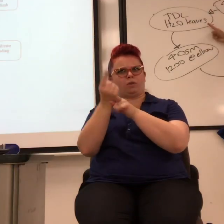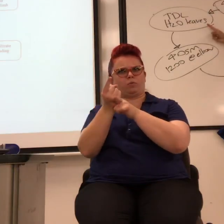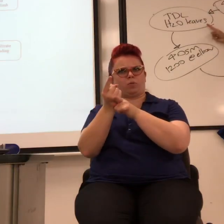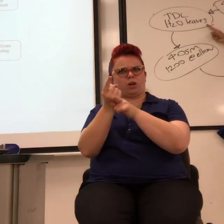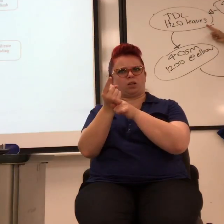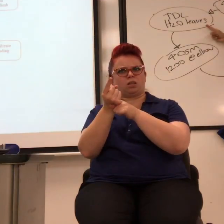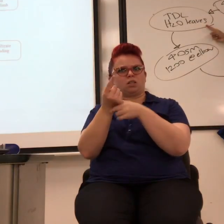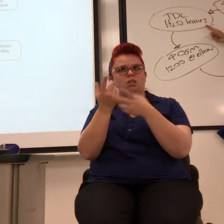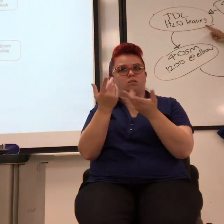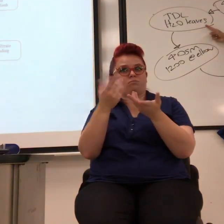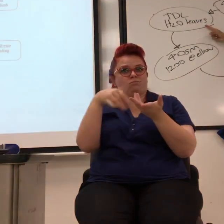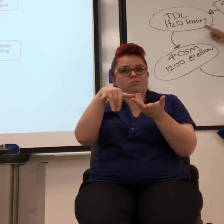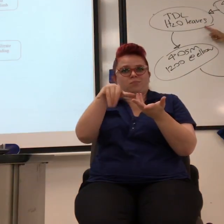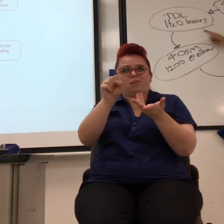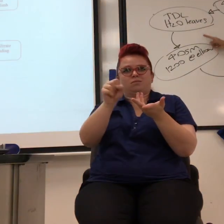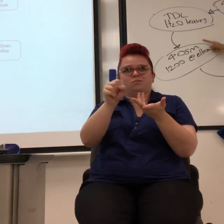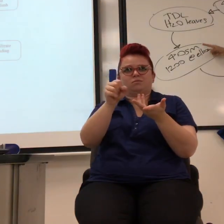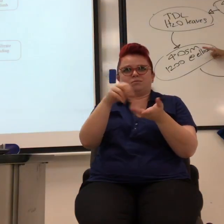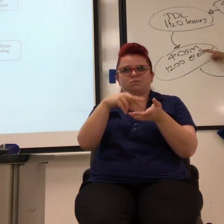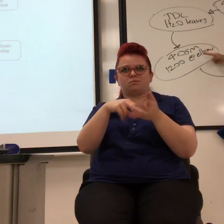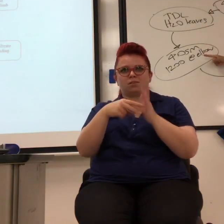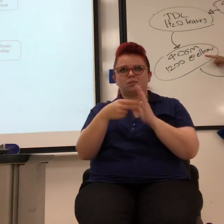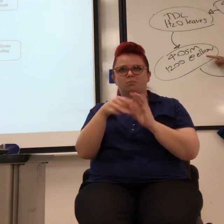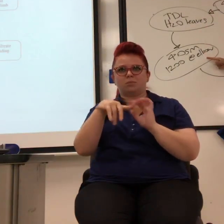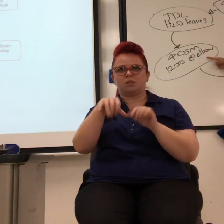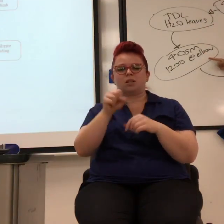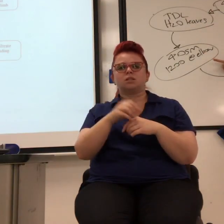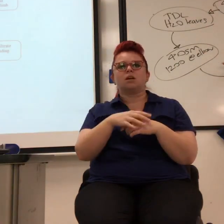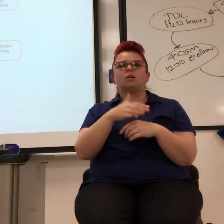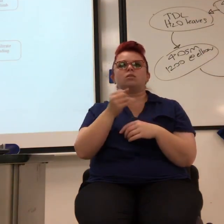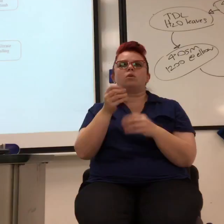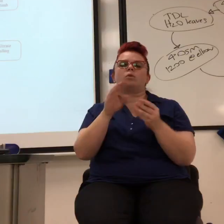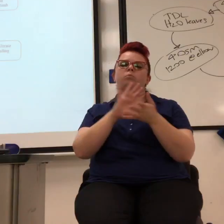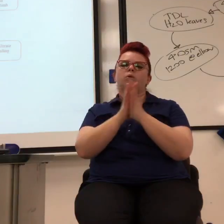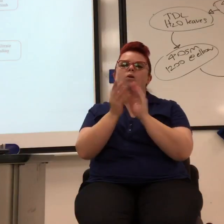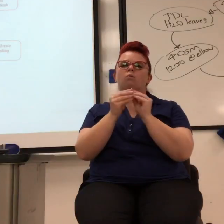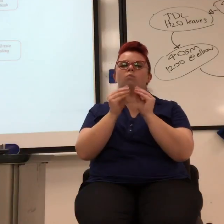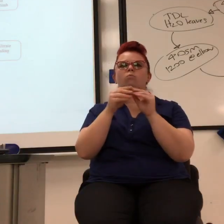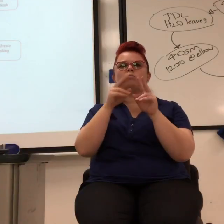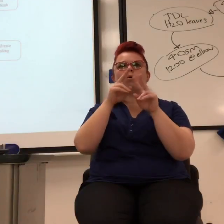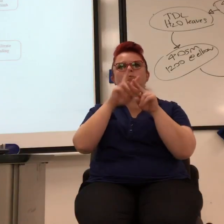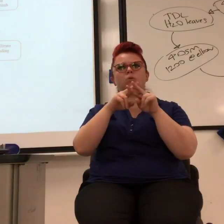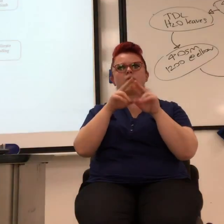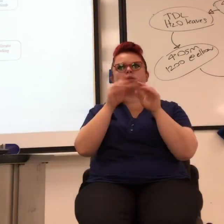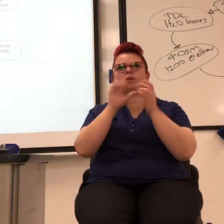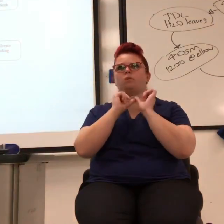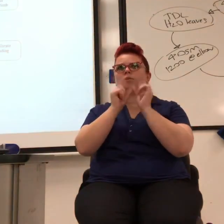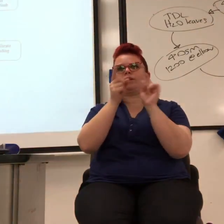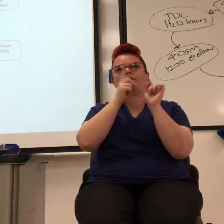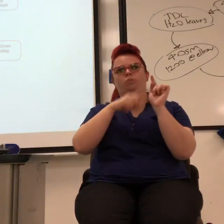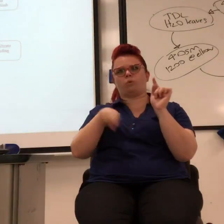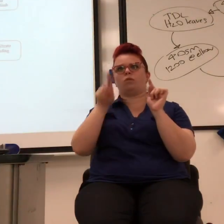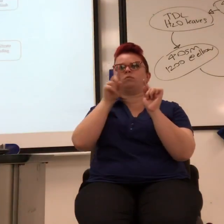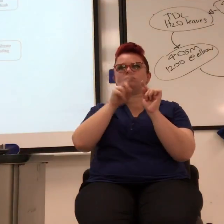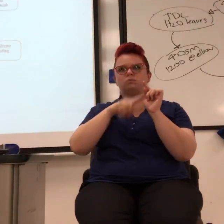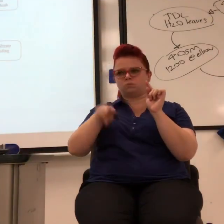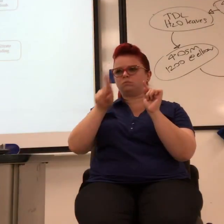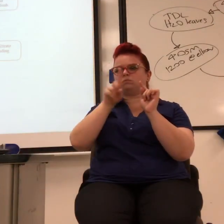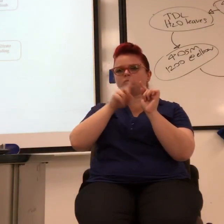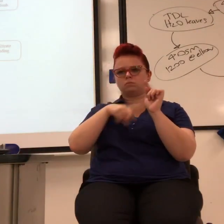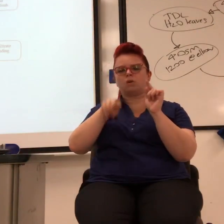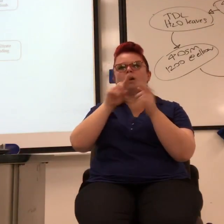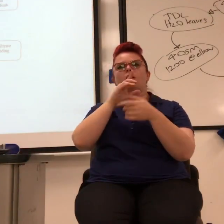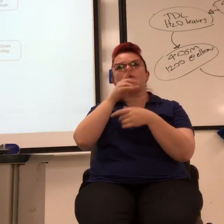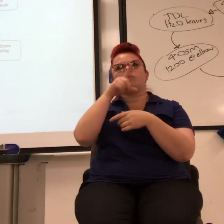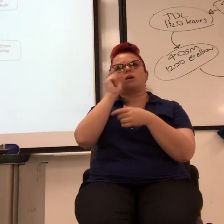Yeah, it is. And then it's going to be more salty, and this keeps going around and round. Because